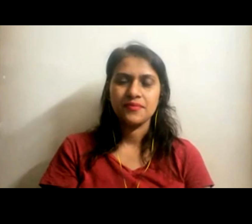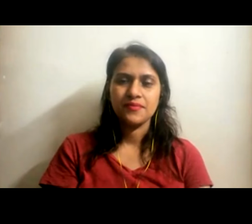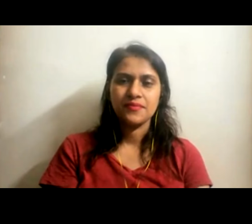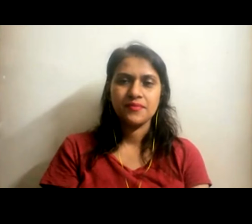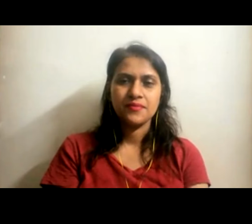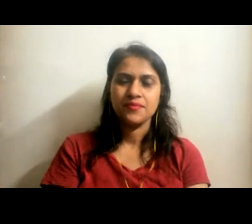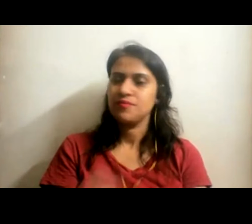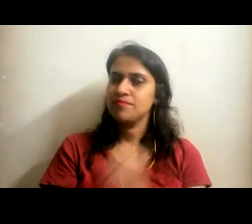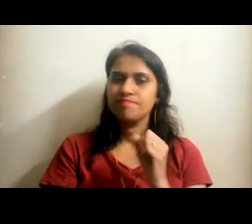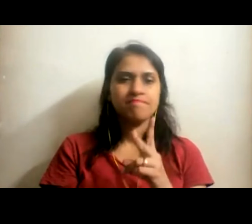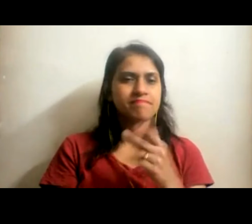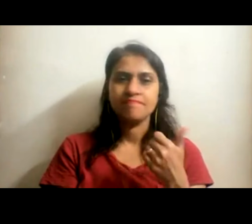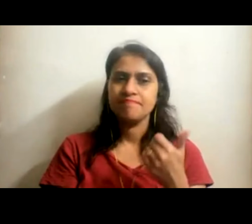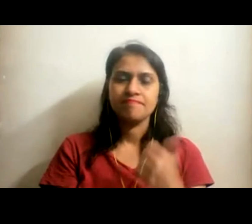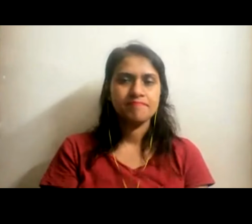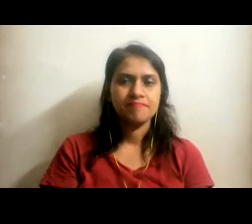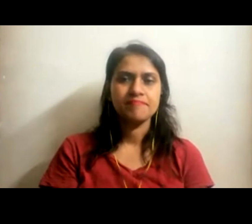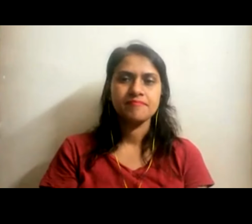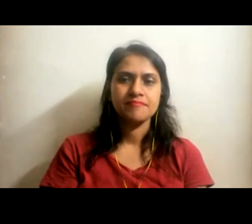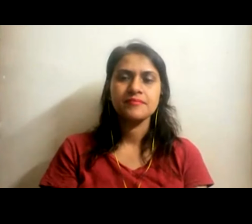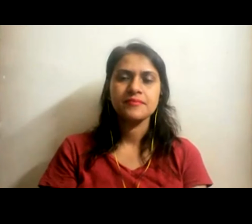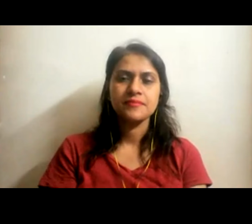okay. That's how.